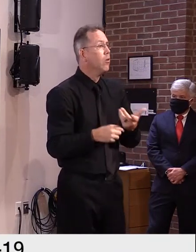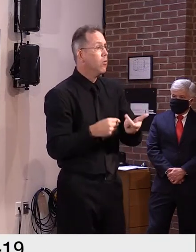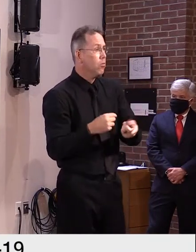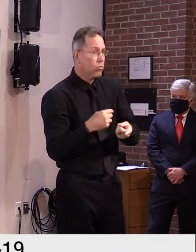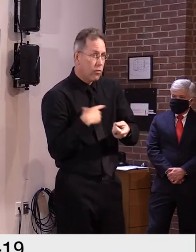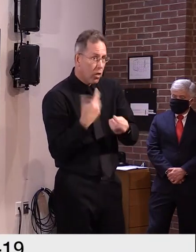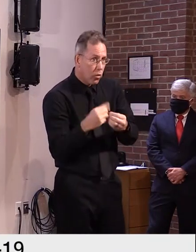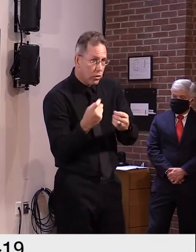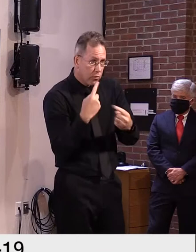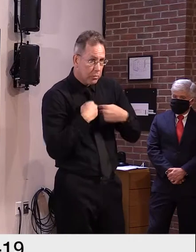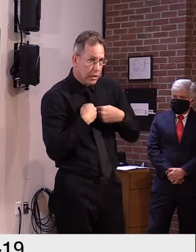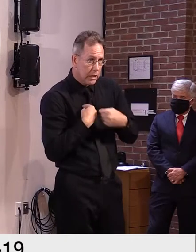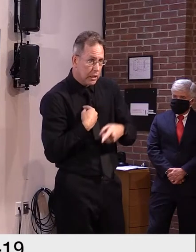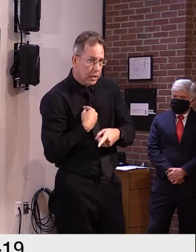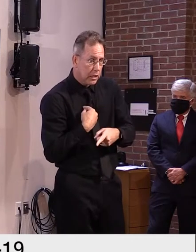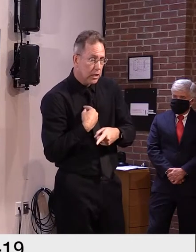Levine?